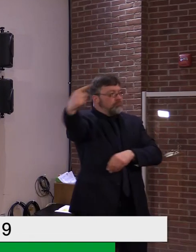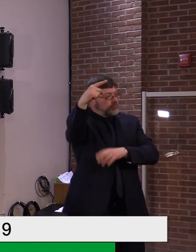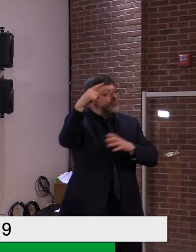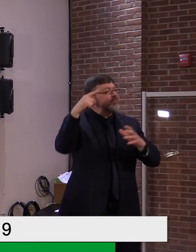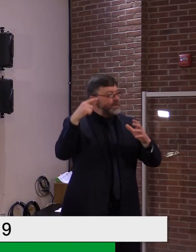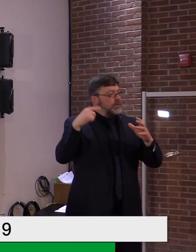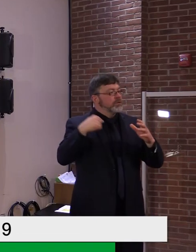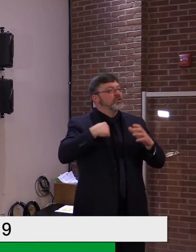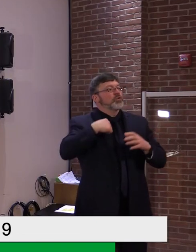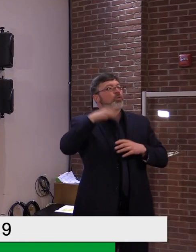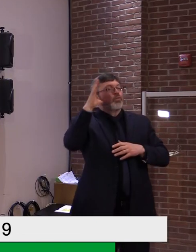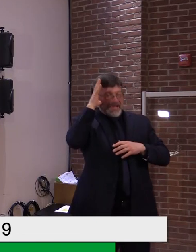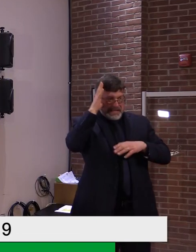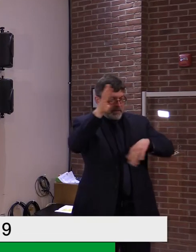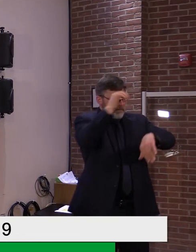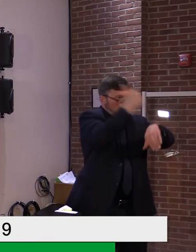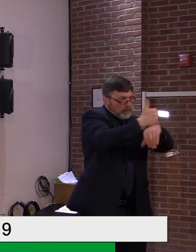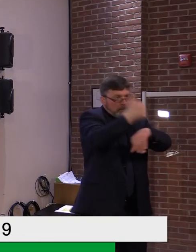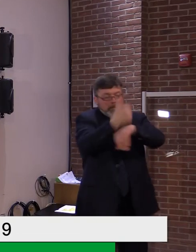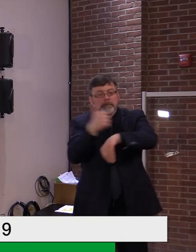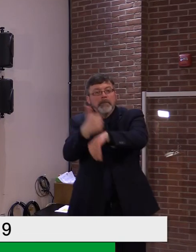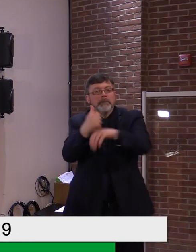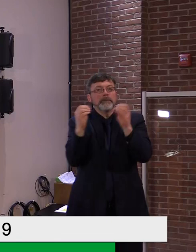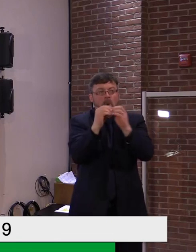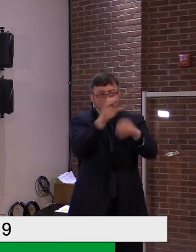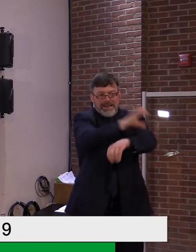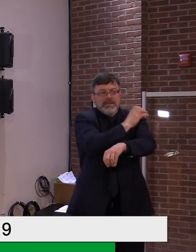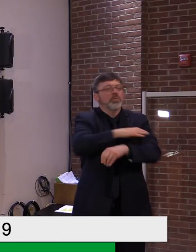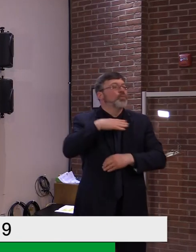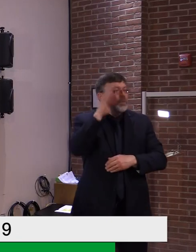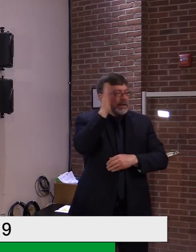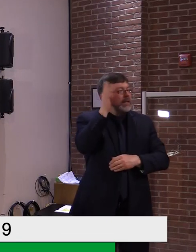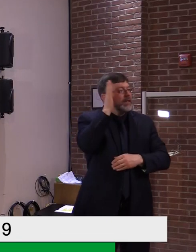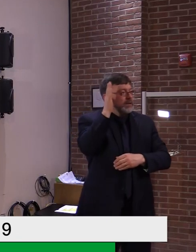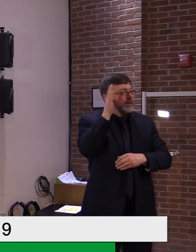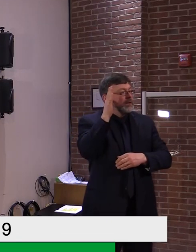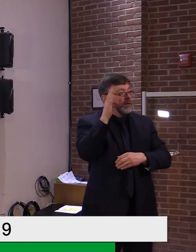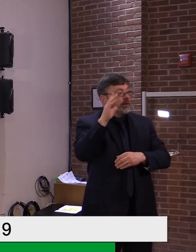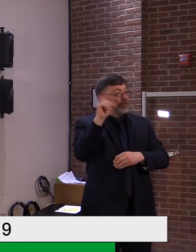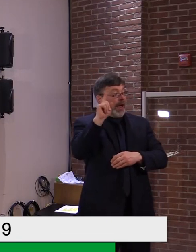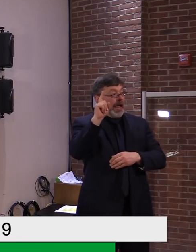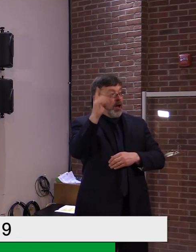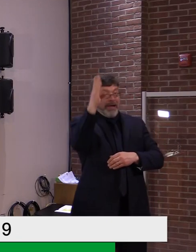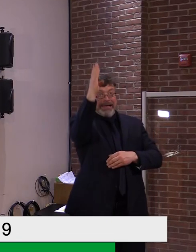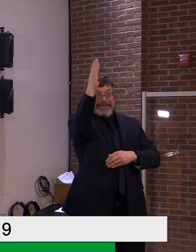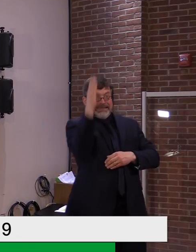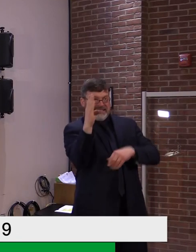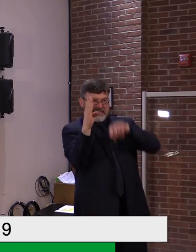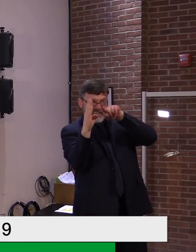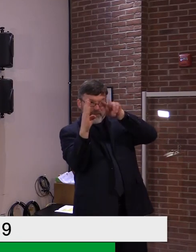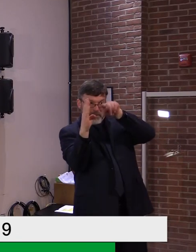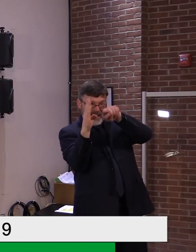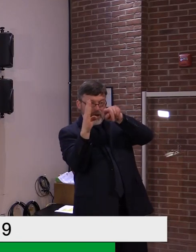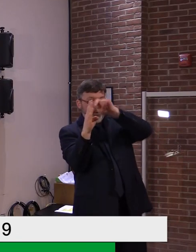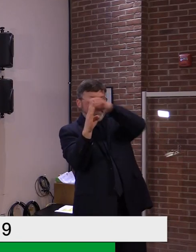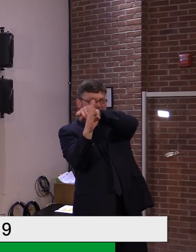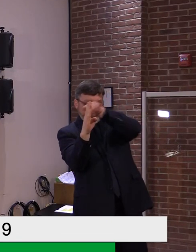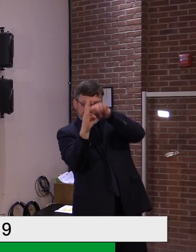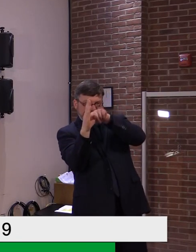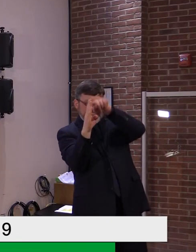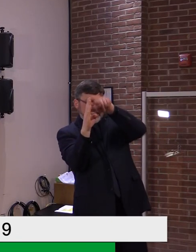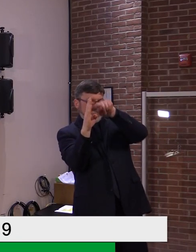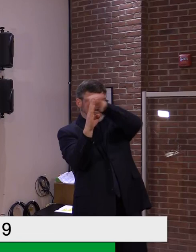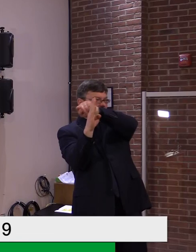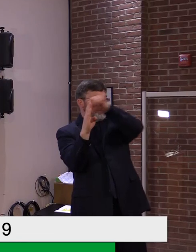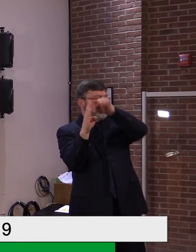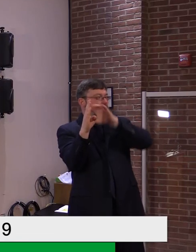looking at the New Hampshire side, especially in Colebrook, and see if we can partner with information sharing in terms